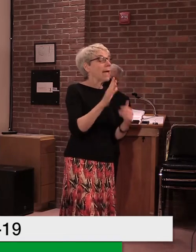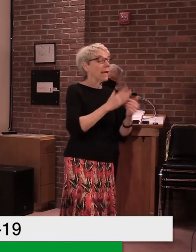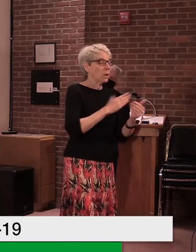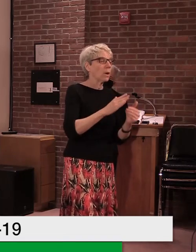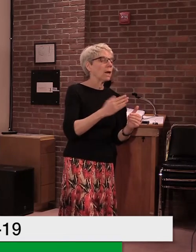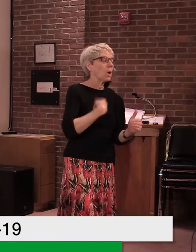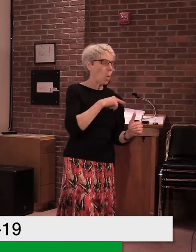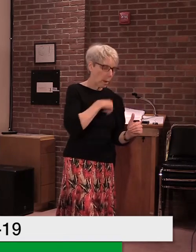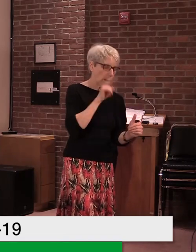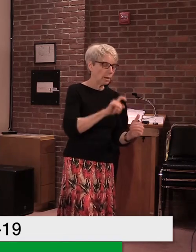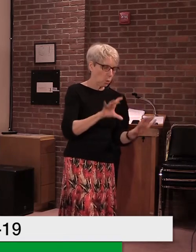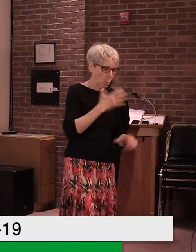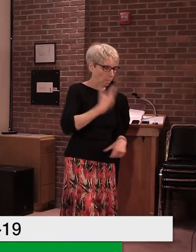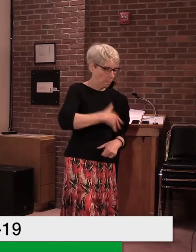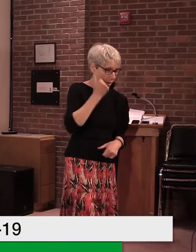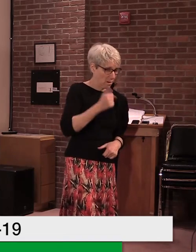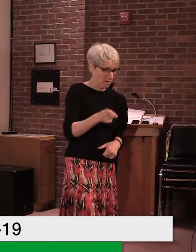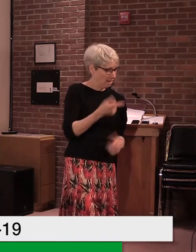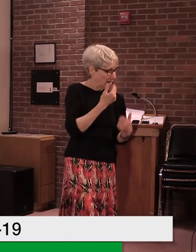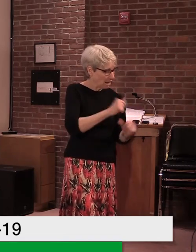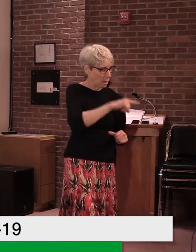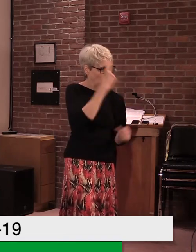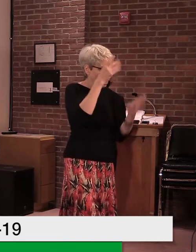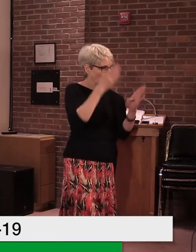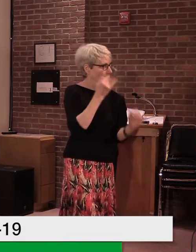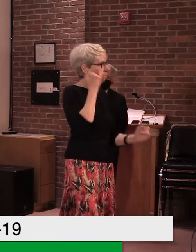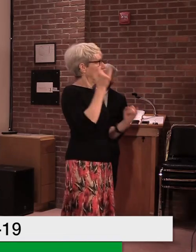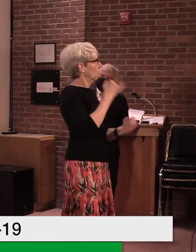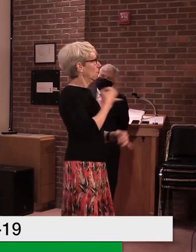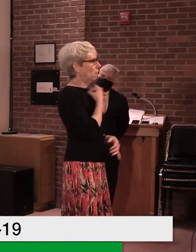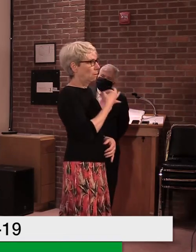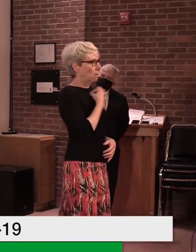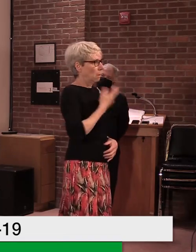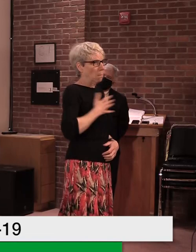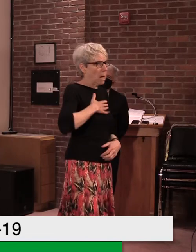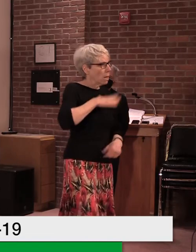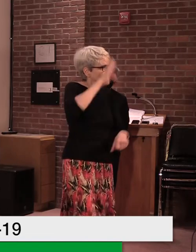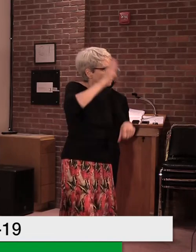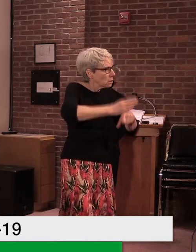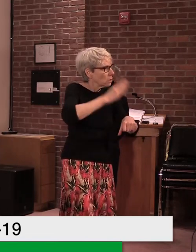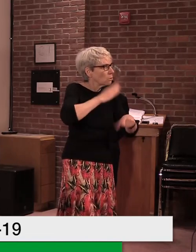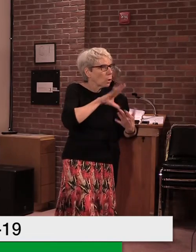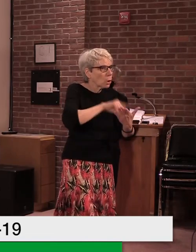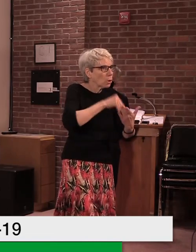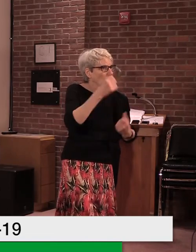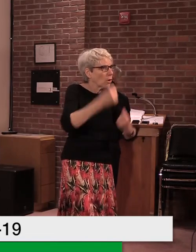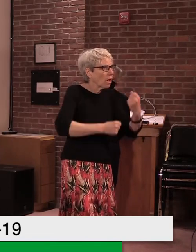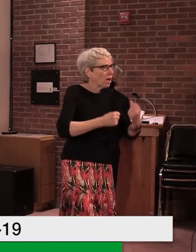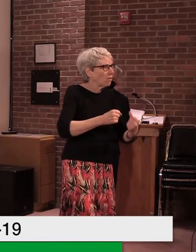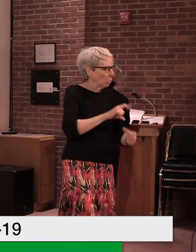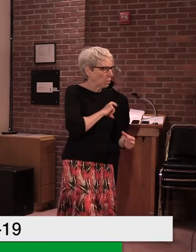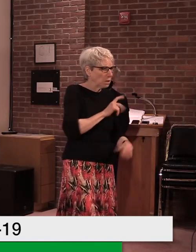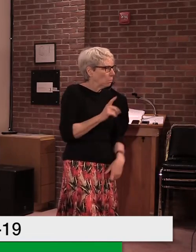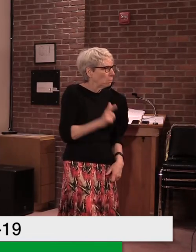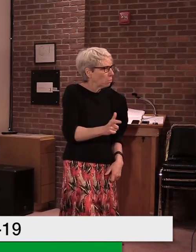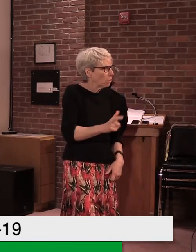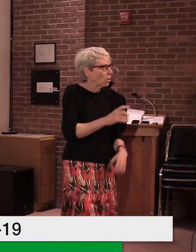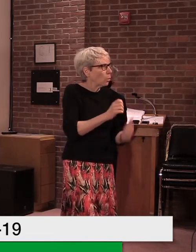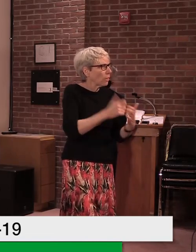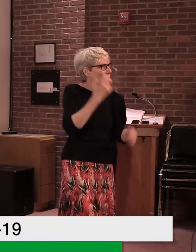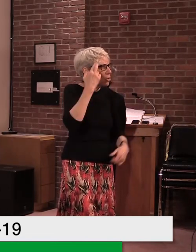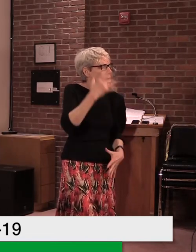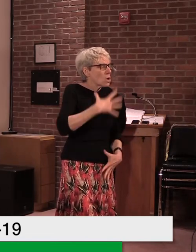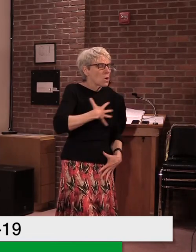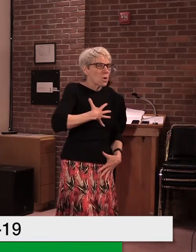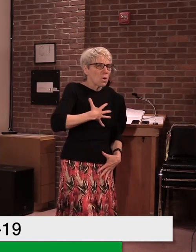someone who is living in fear and living in fear of their kids being shot and having